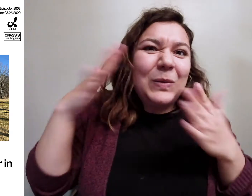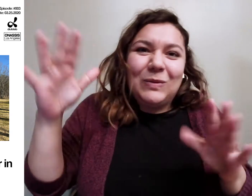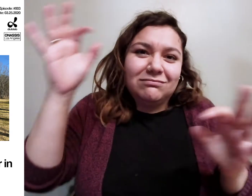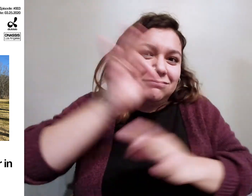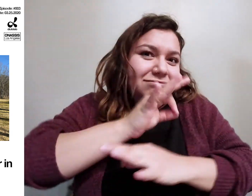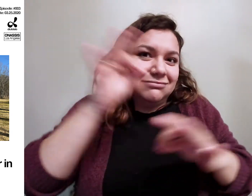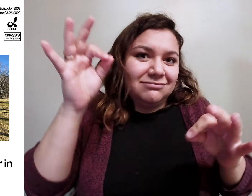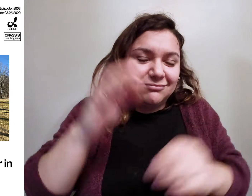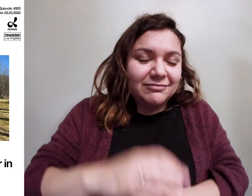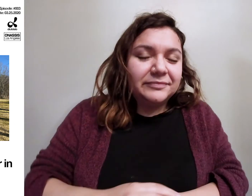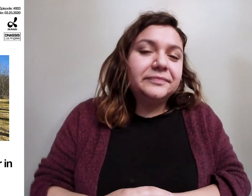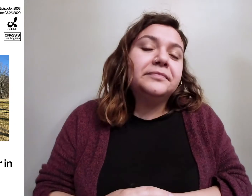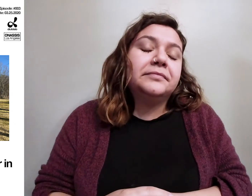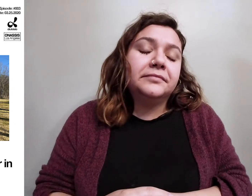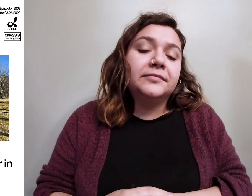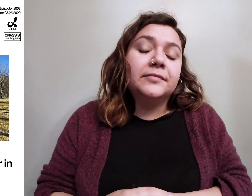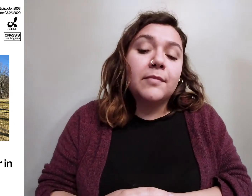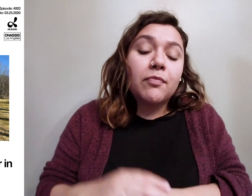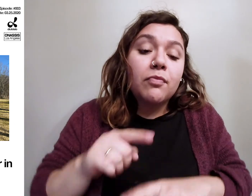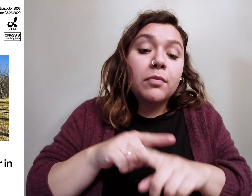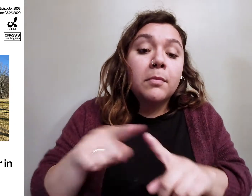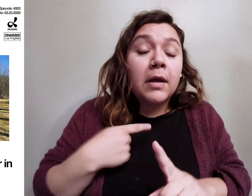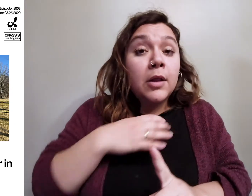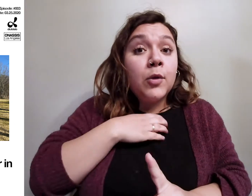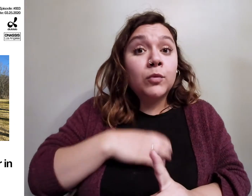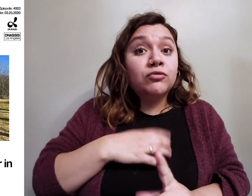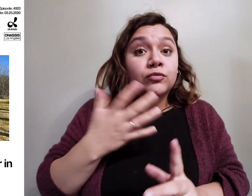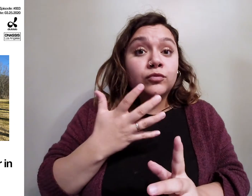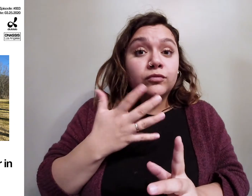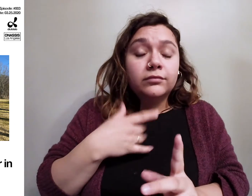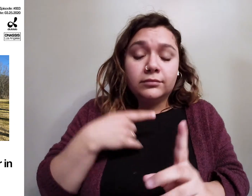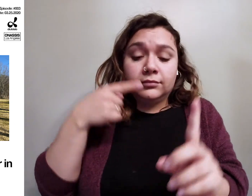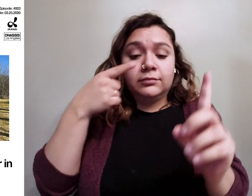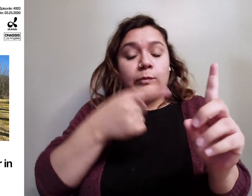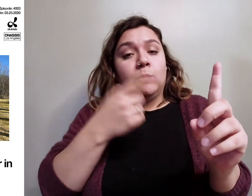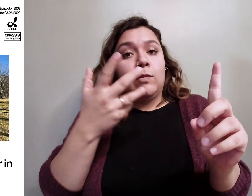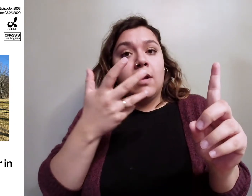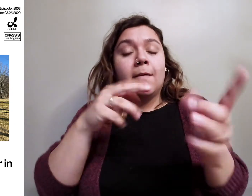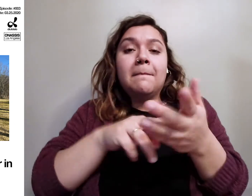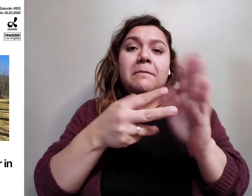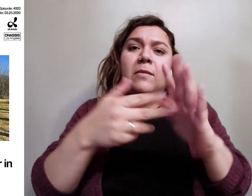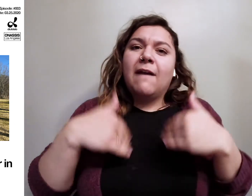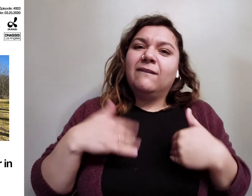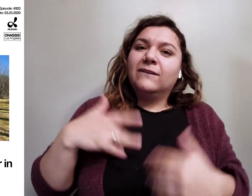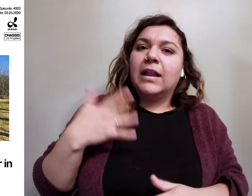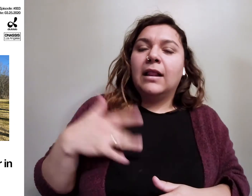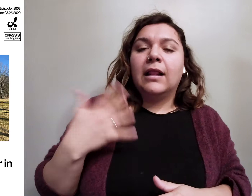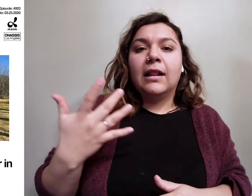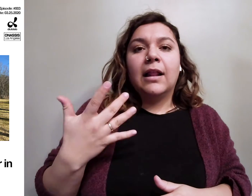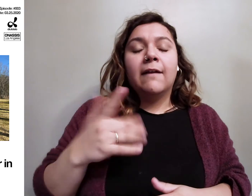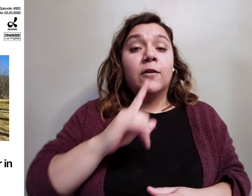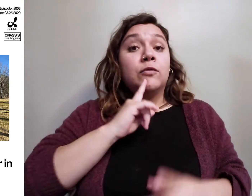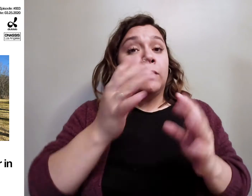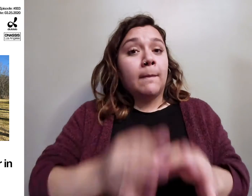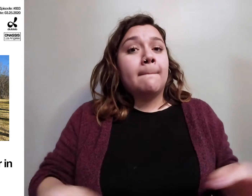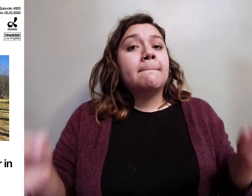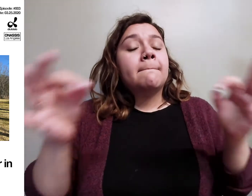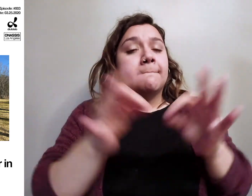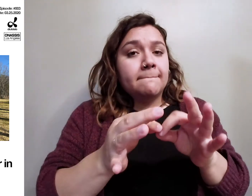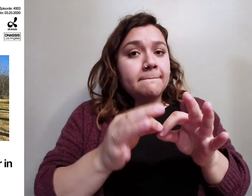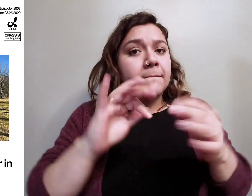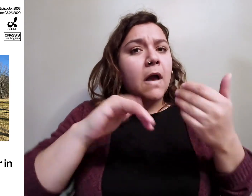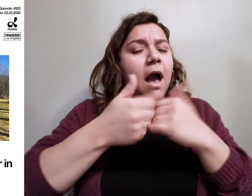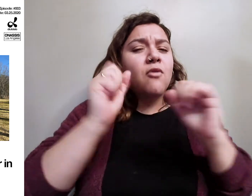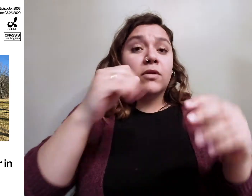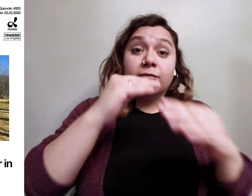But that the wish is that there'll be a sense of what's really important and